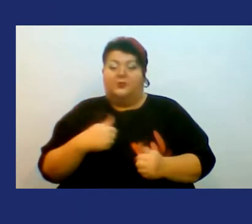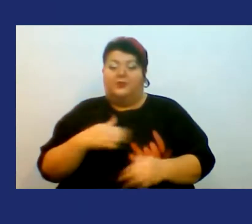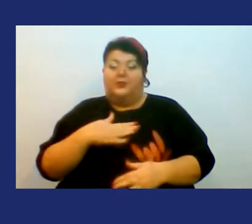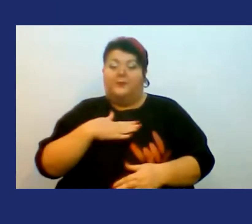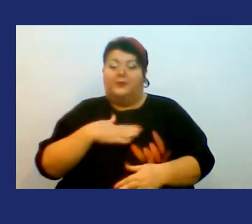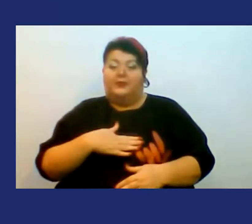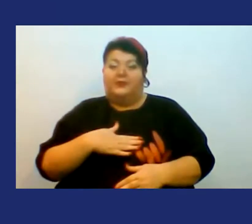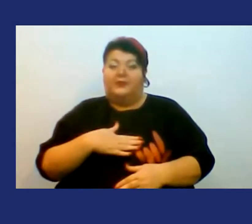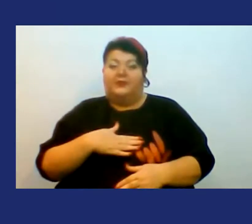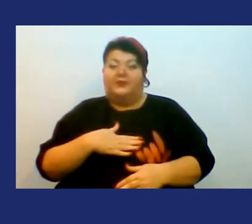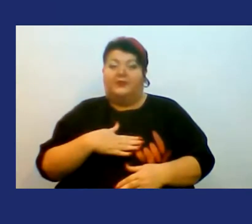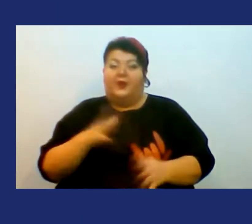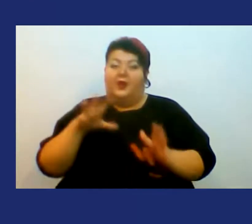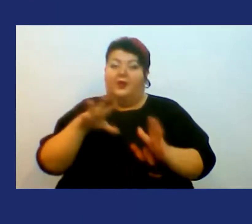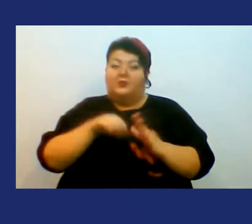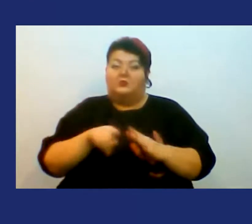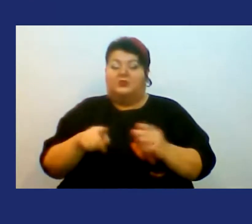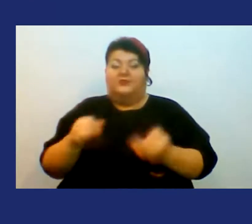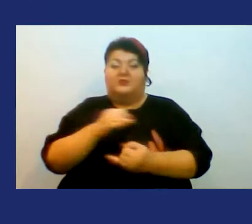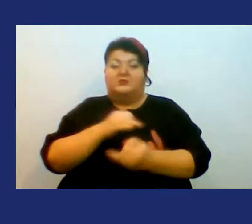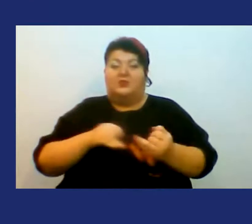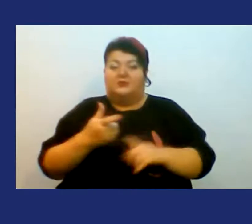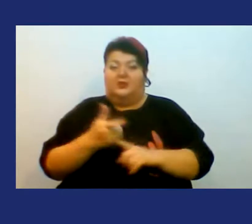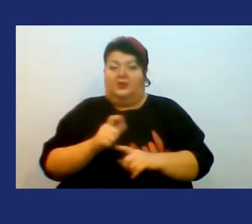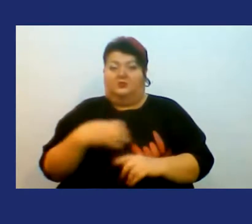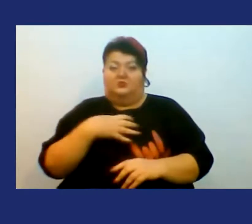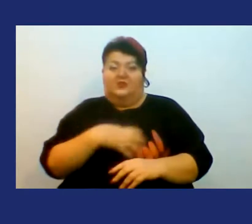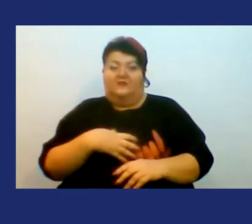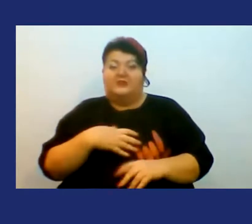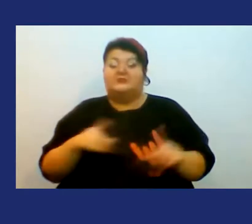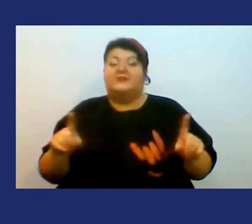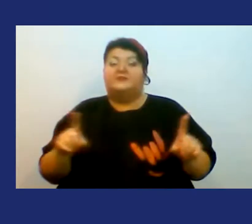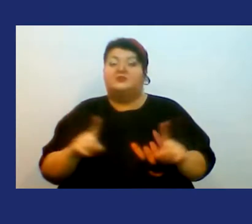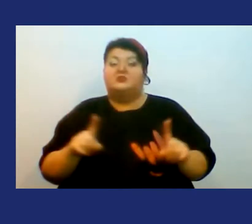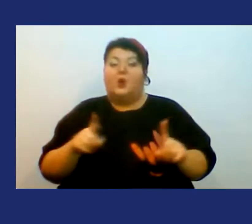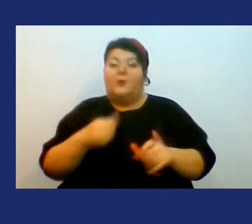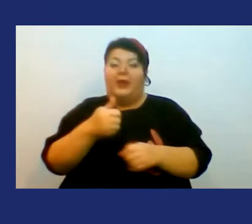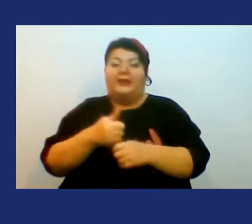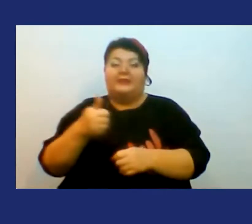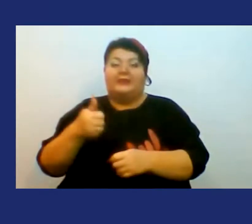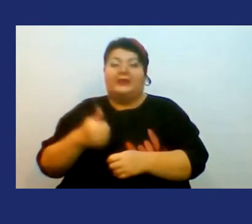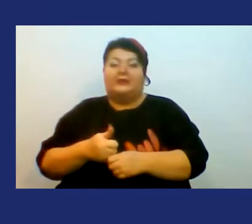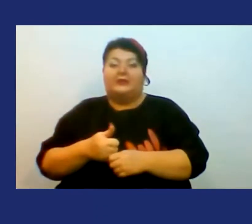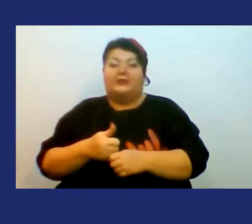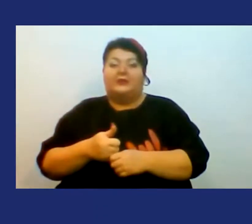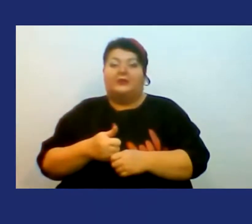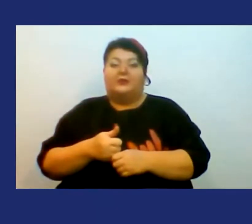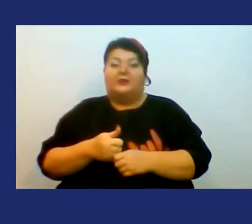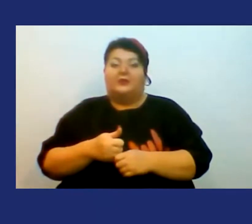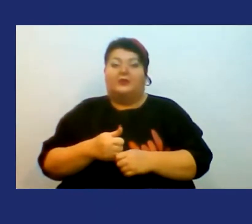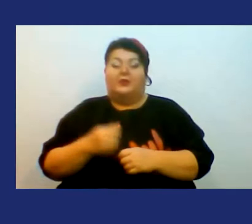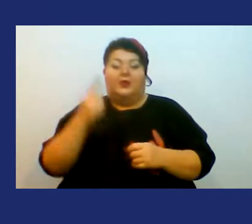dialogue. I think it's so important that civic leaders, both in the US and Ukraine and elsewhere, are talking